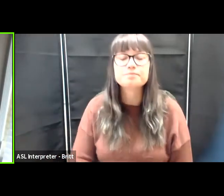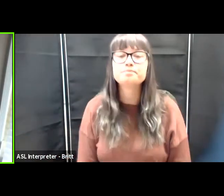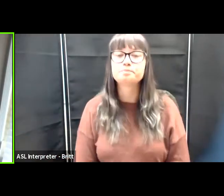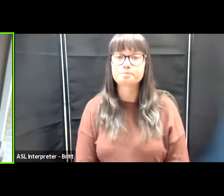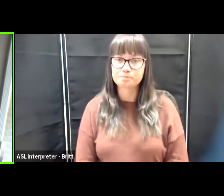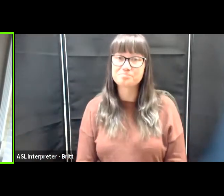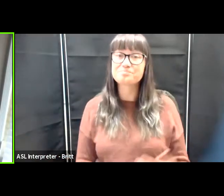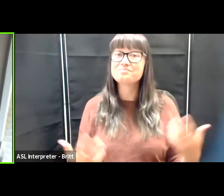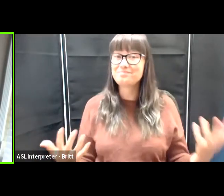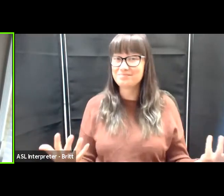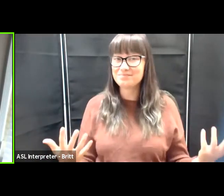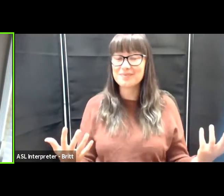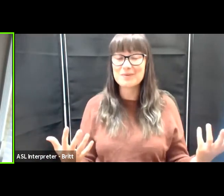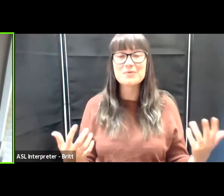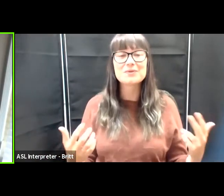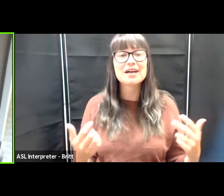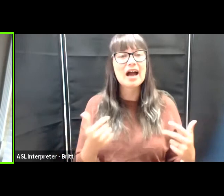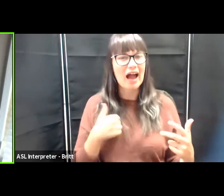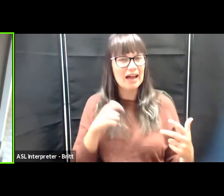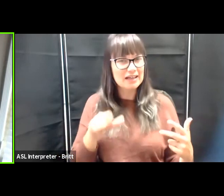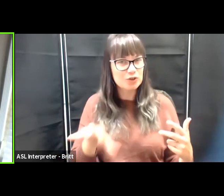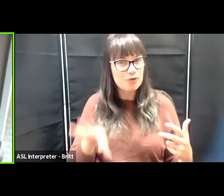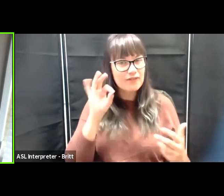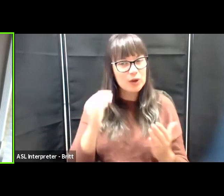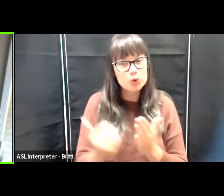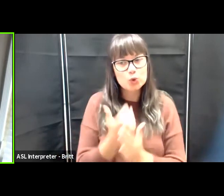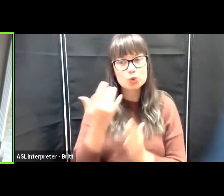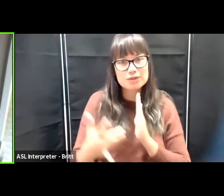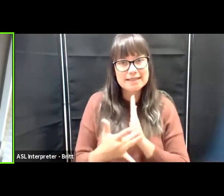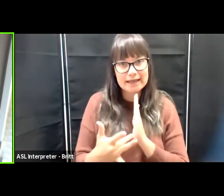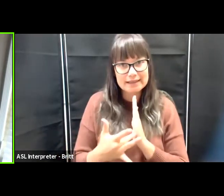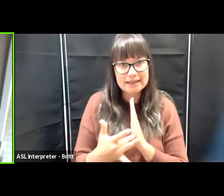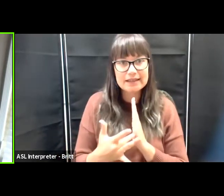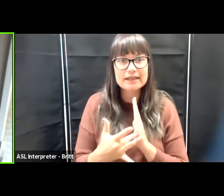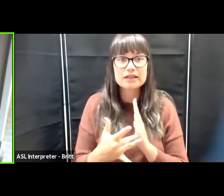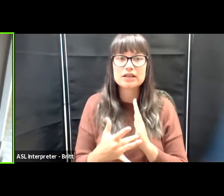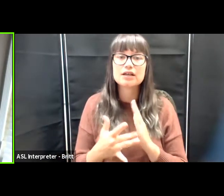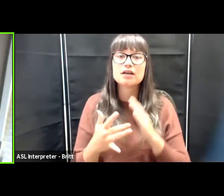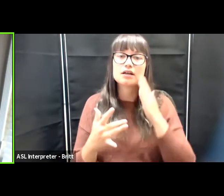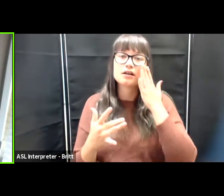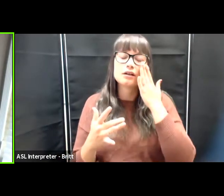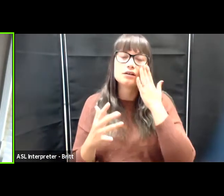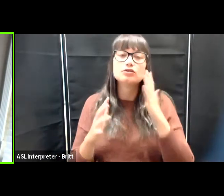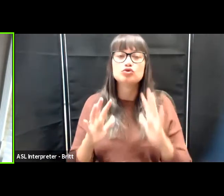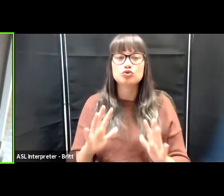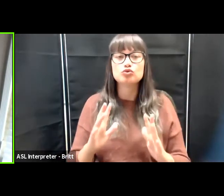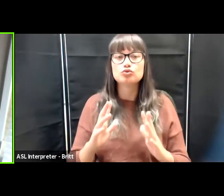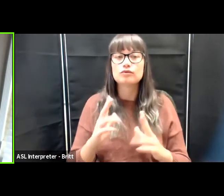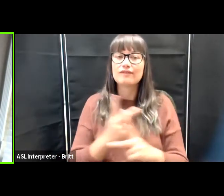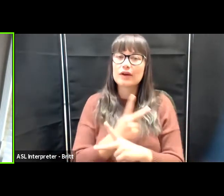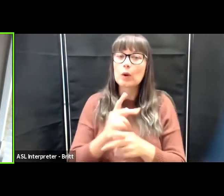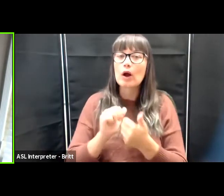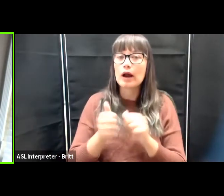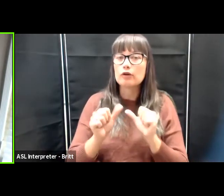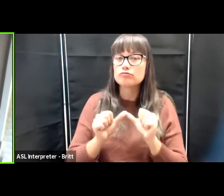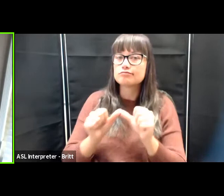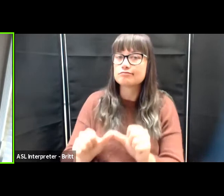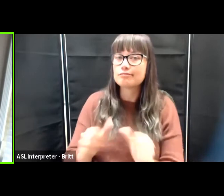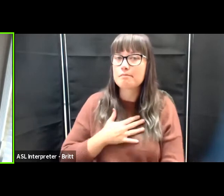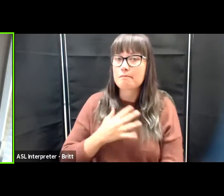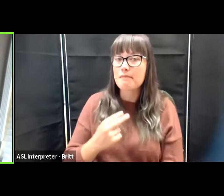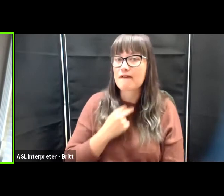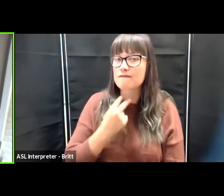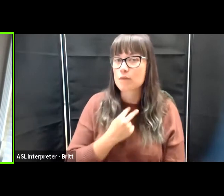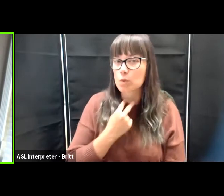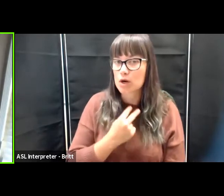So yeah, I needed to find a technique in order to be able to sustain my voice